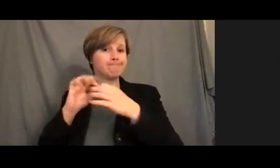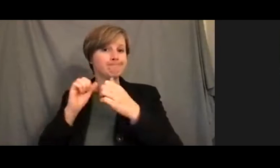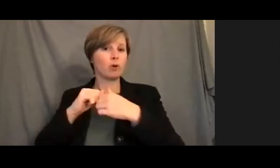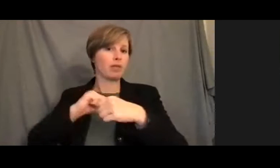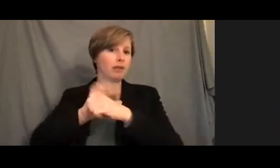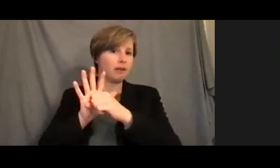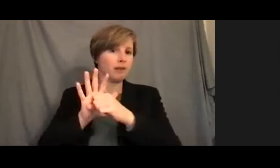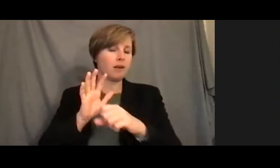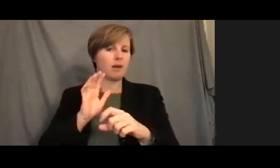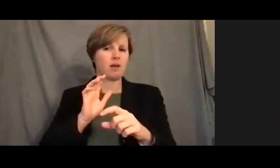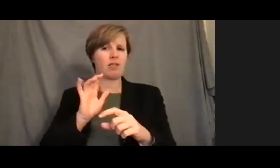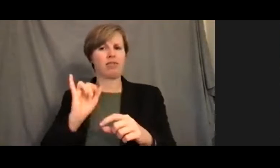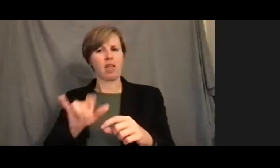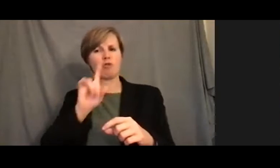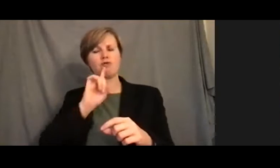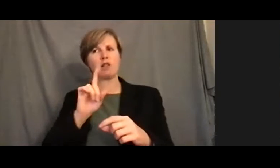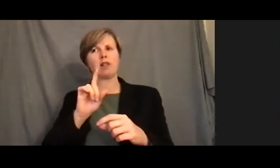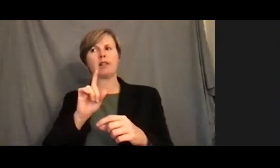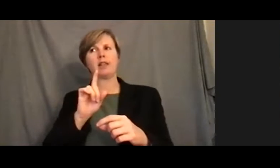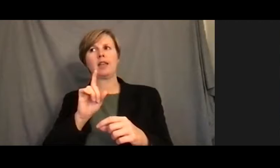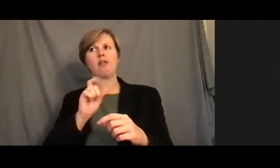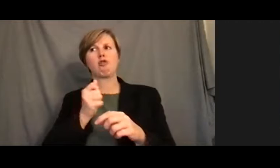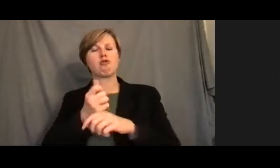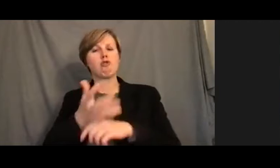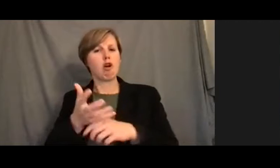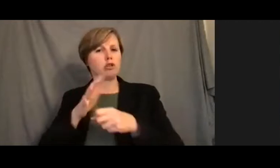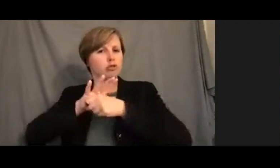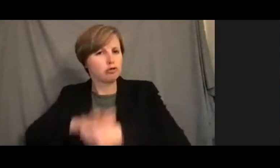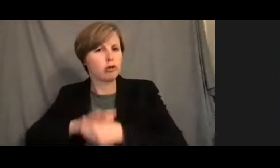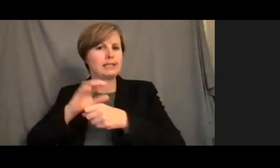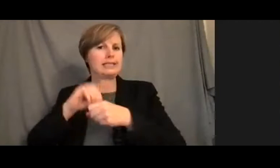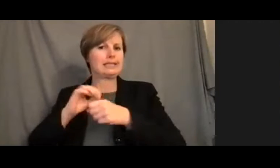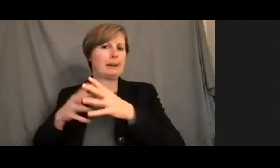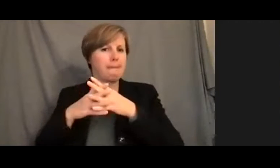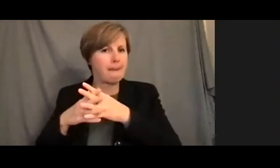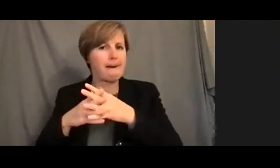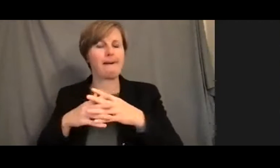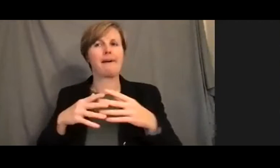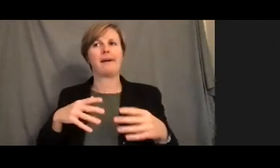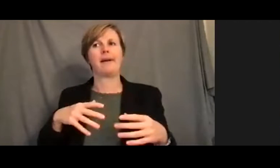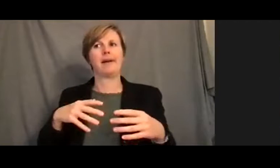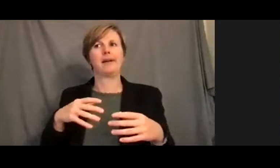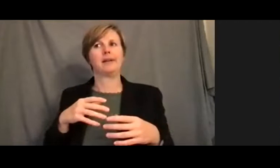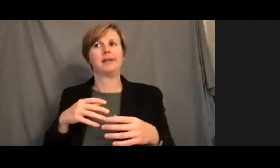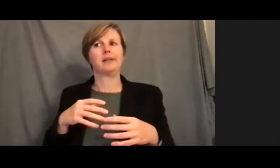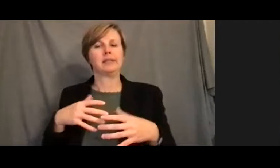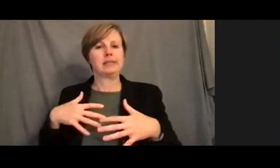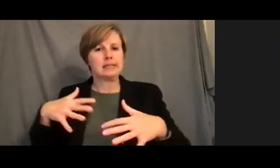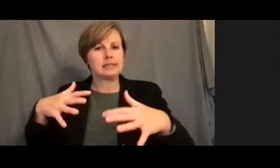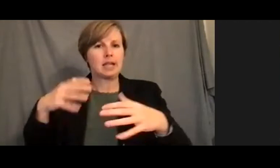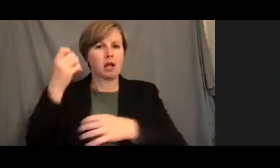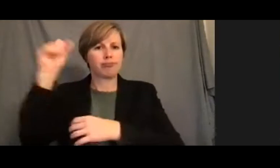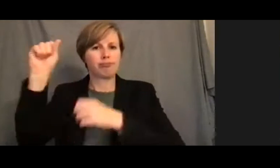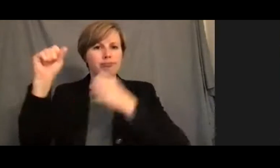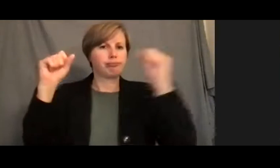I think that's put our nation under tremendous stress and pain and anxiety. And there's been many protests. It's not just